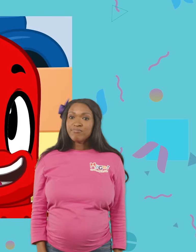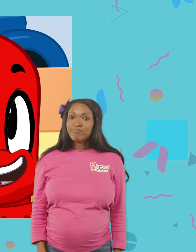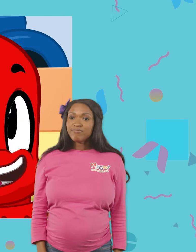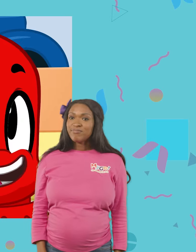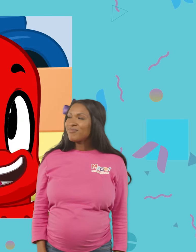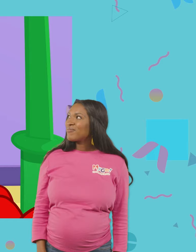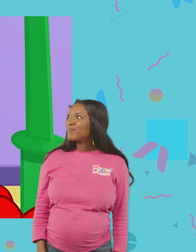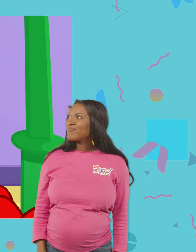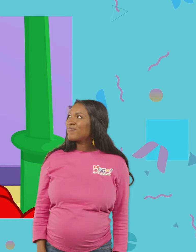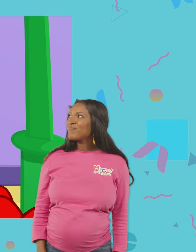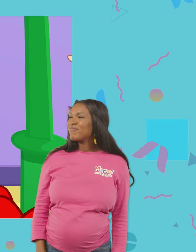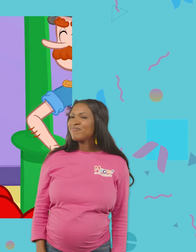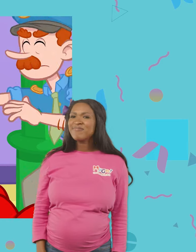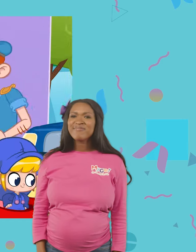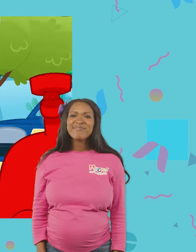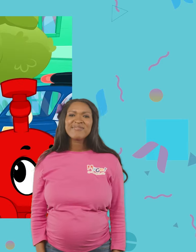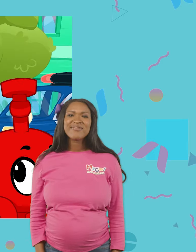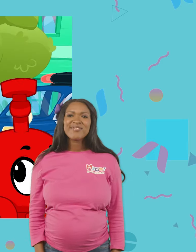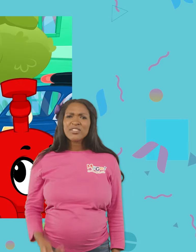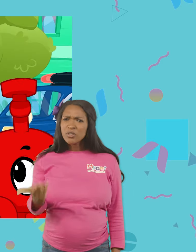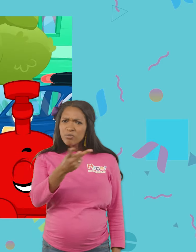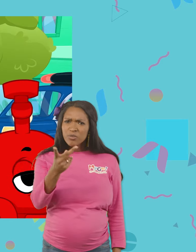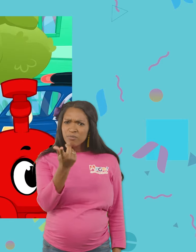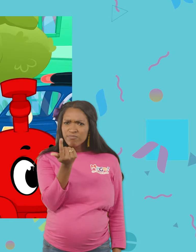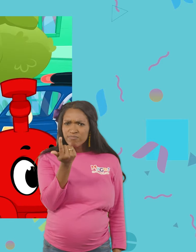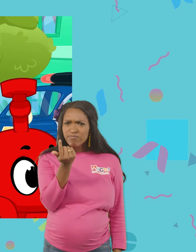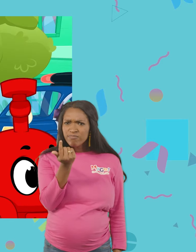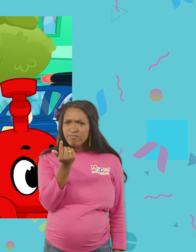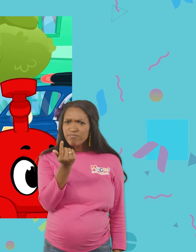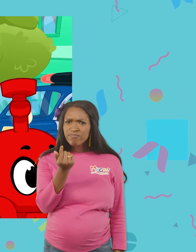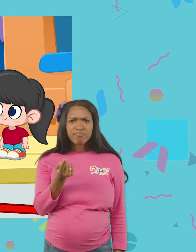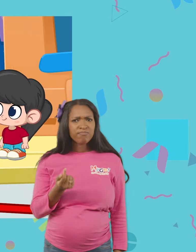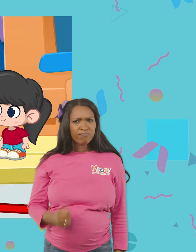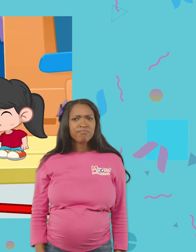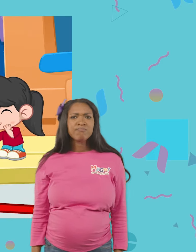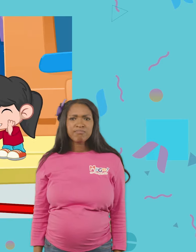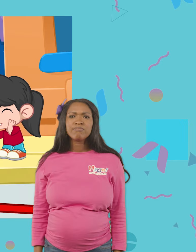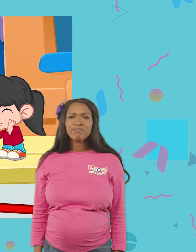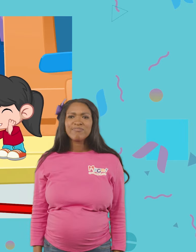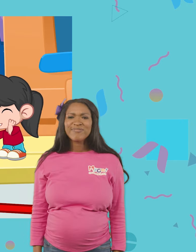You boys are coming with me.